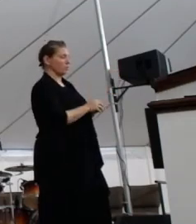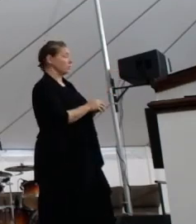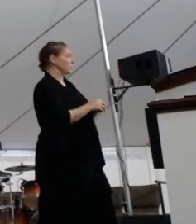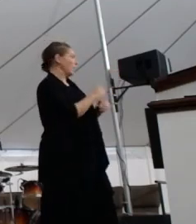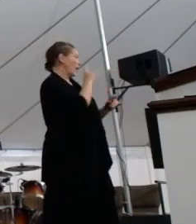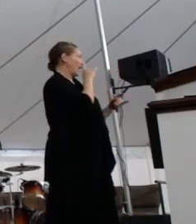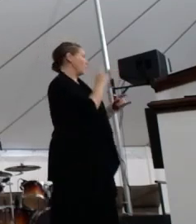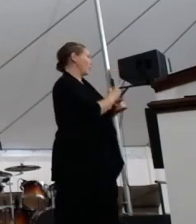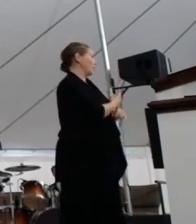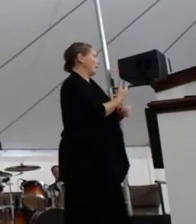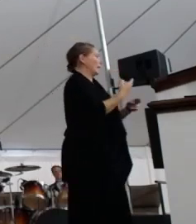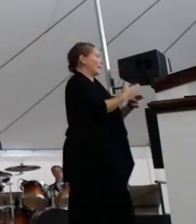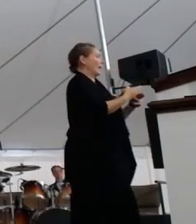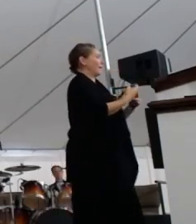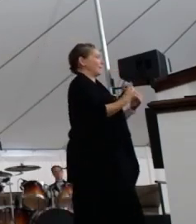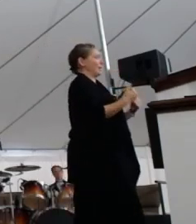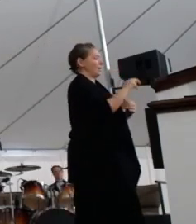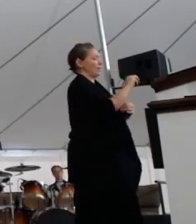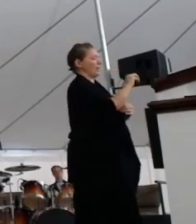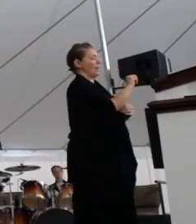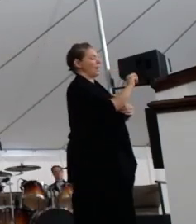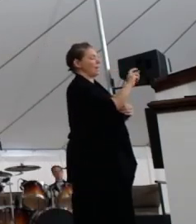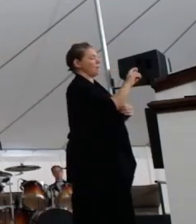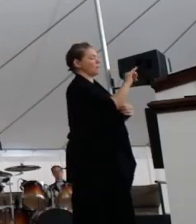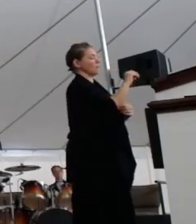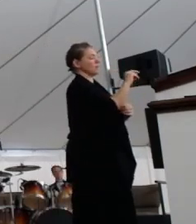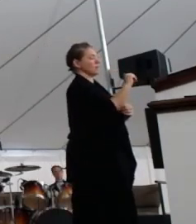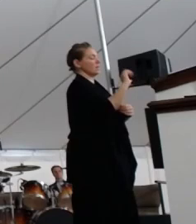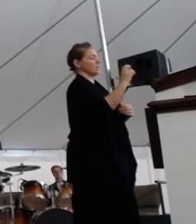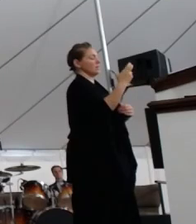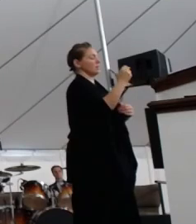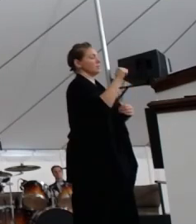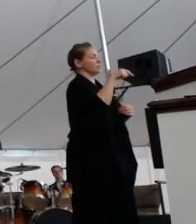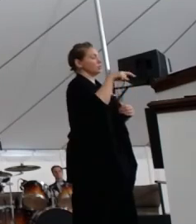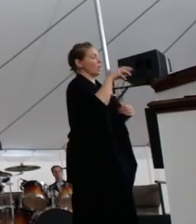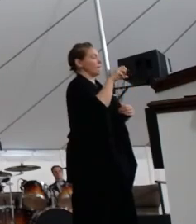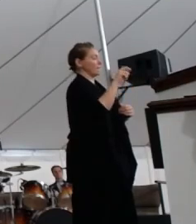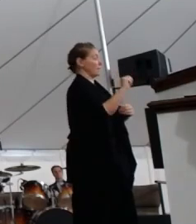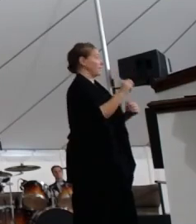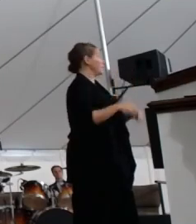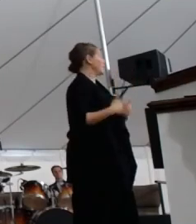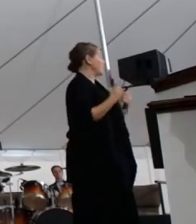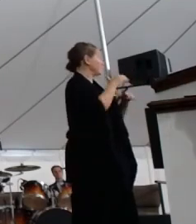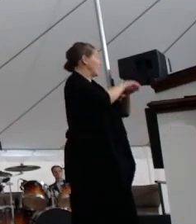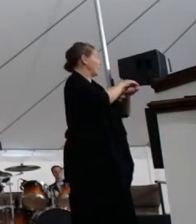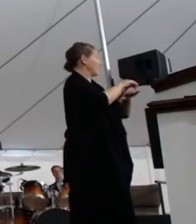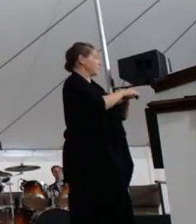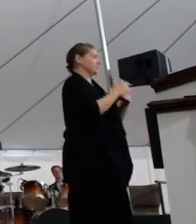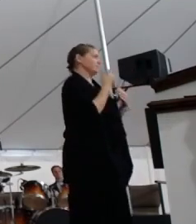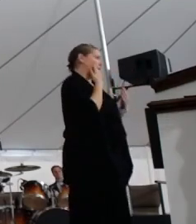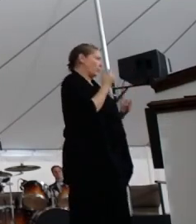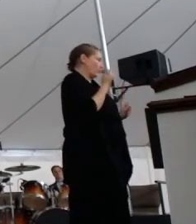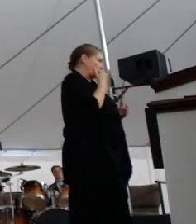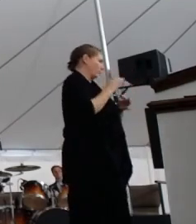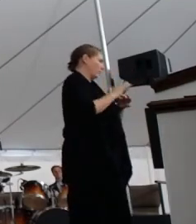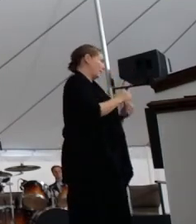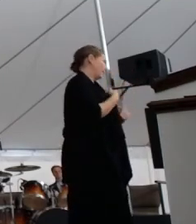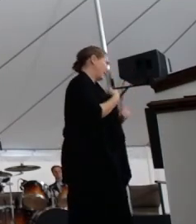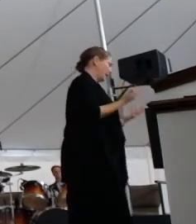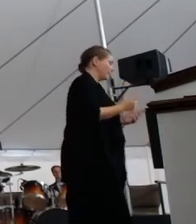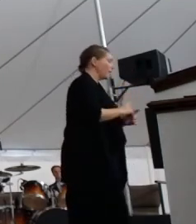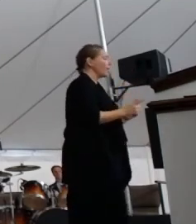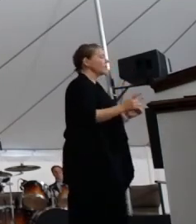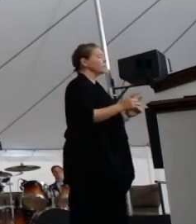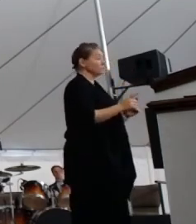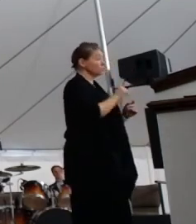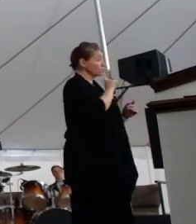ironically, her name today is Marina Chapman, and she lives in England. I don't know any relation to myself, but this is